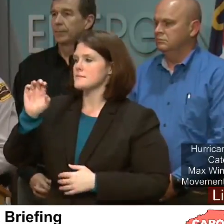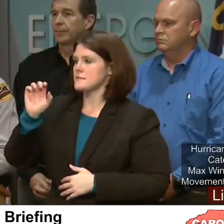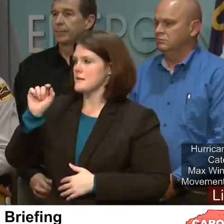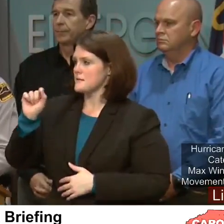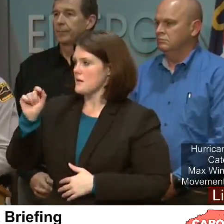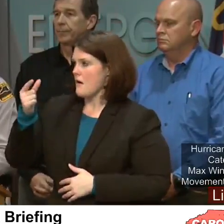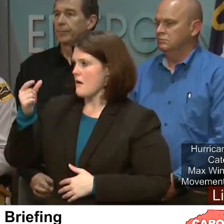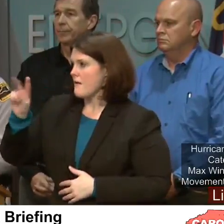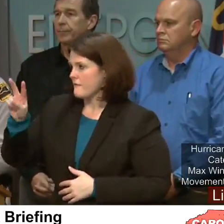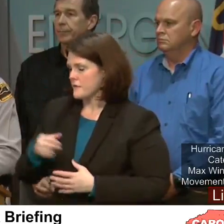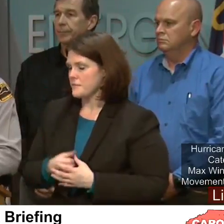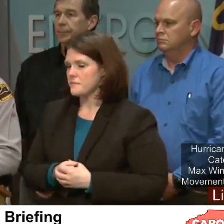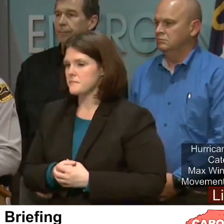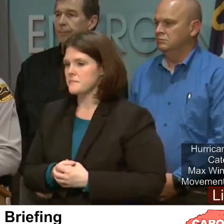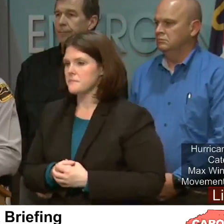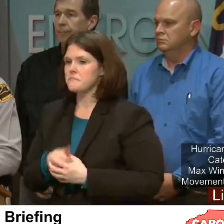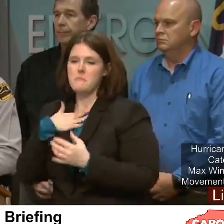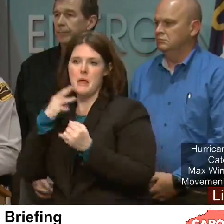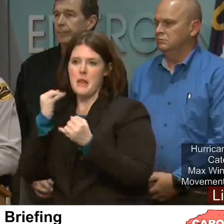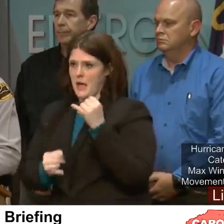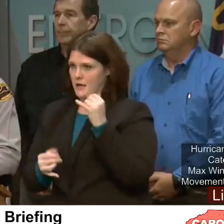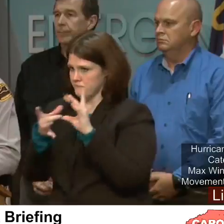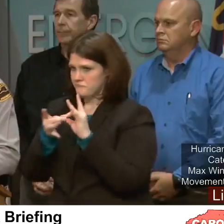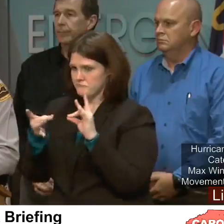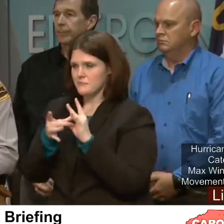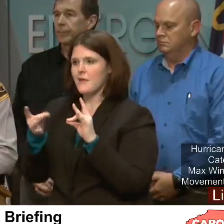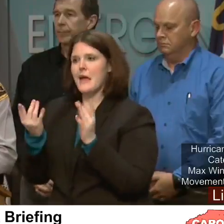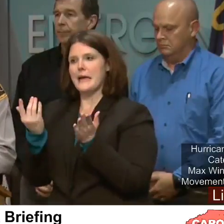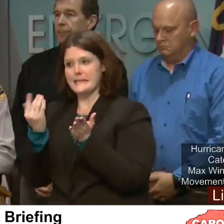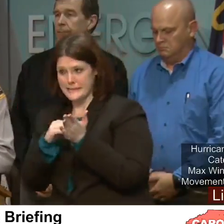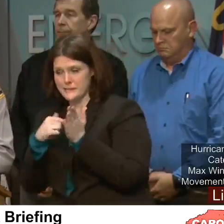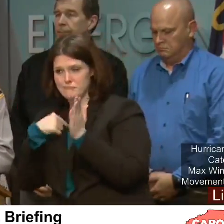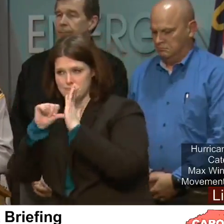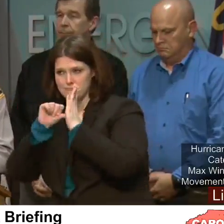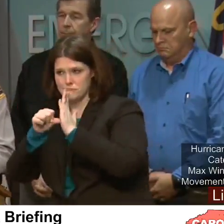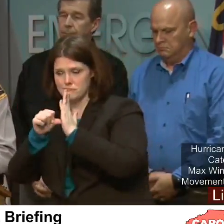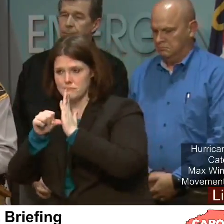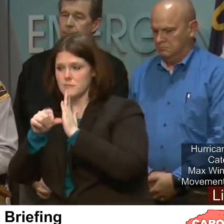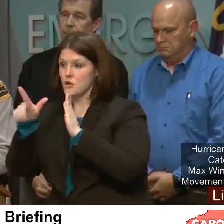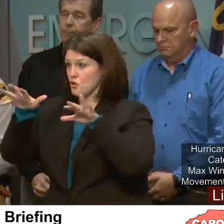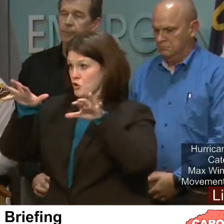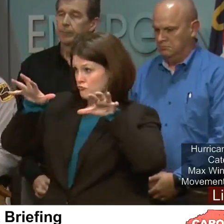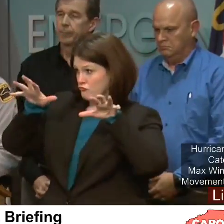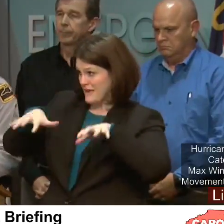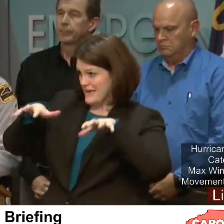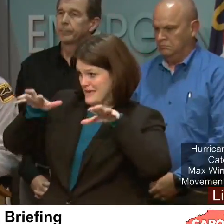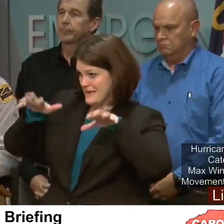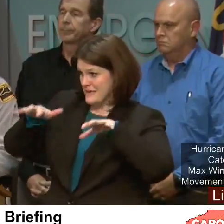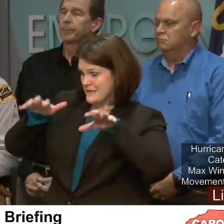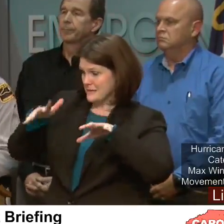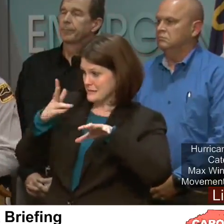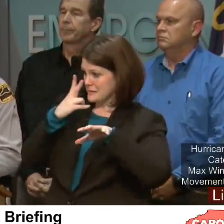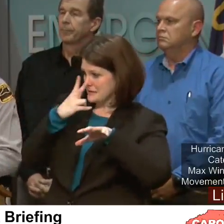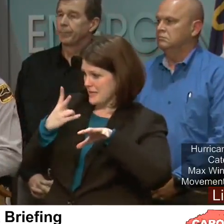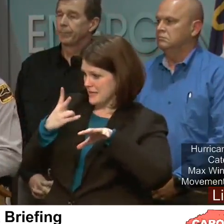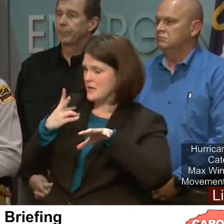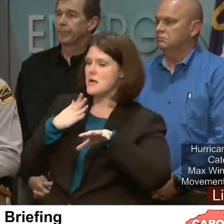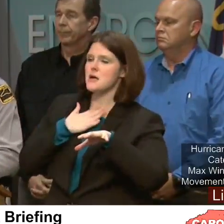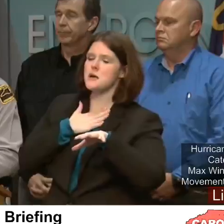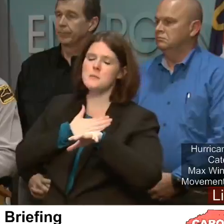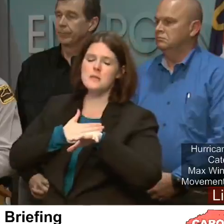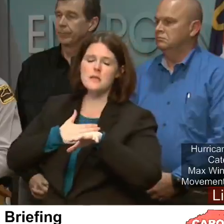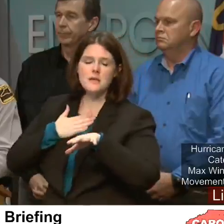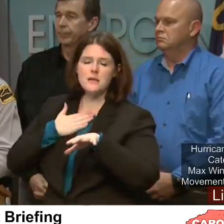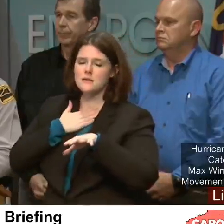drivenc.gov. And finally, and once again, when the rain begins to fall, please, under